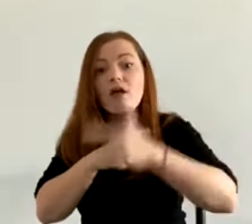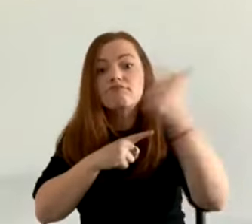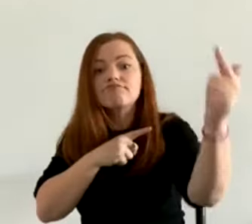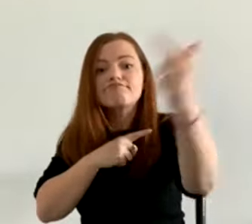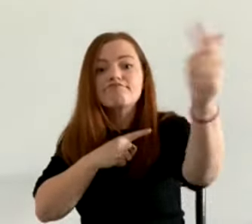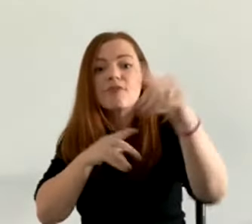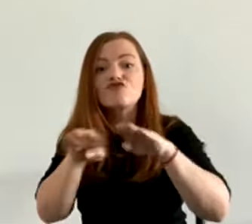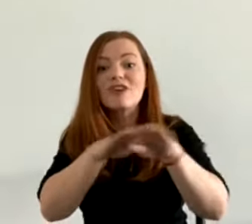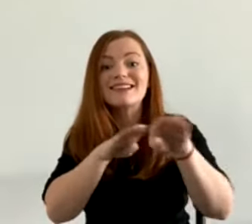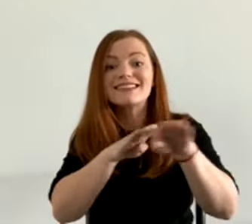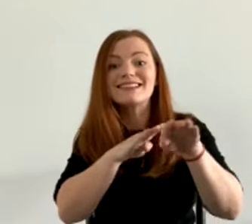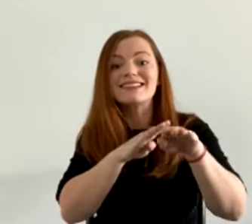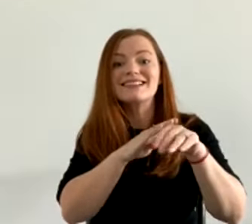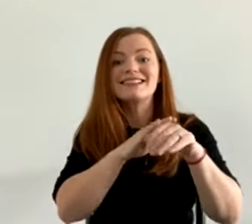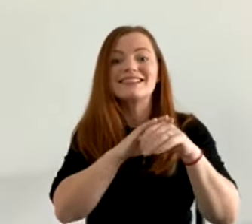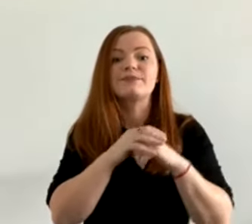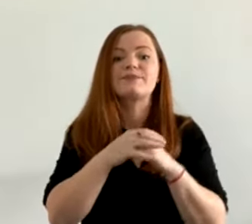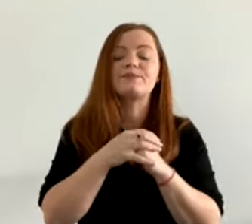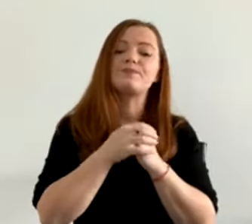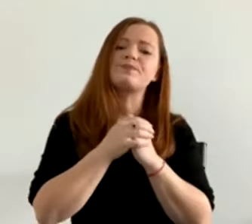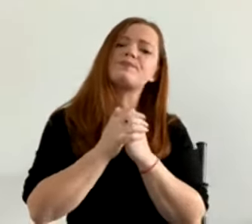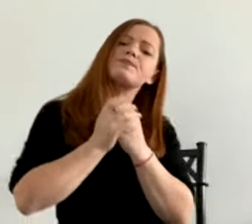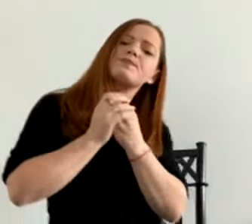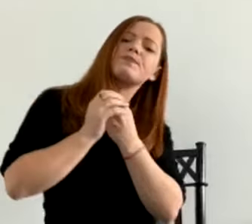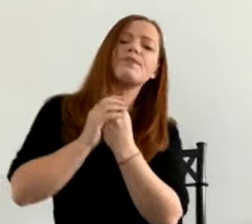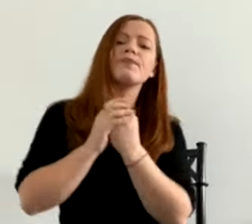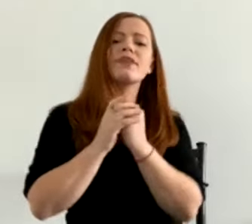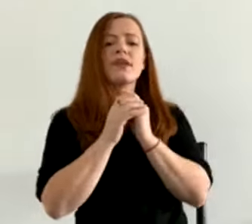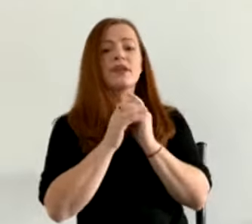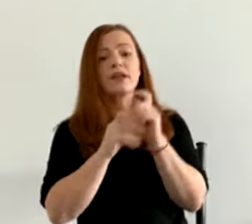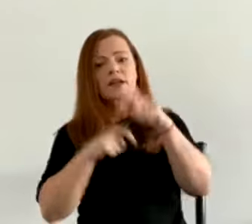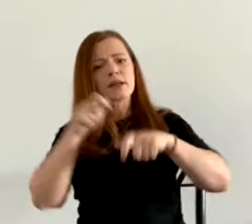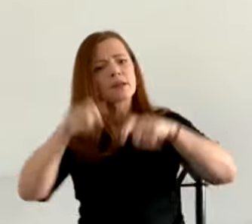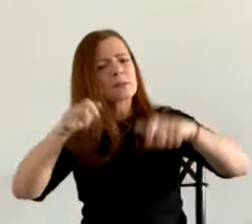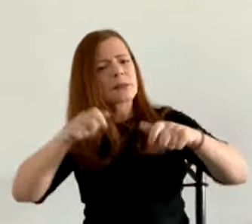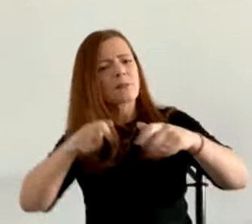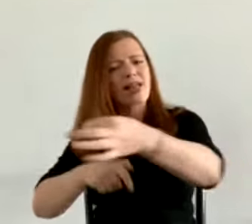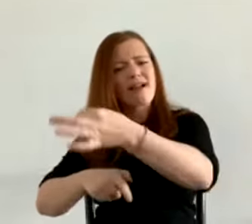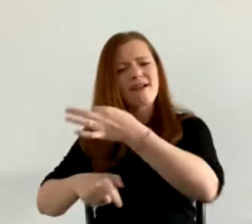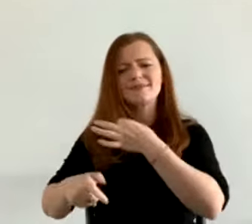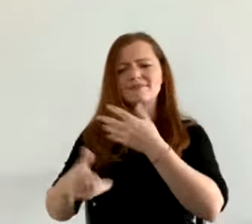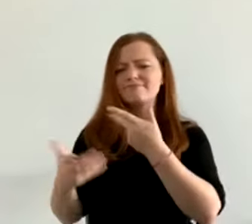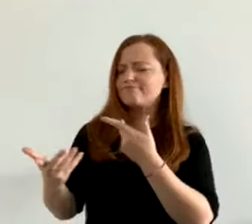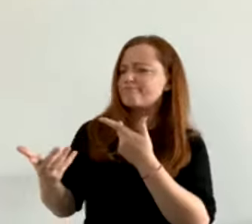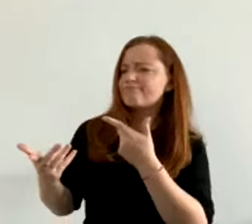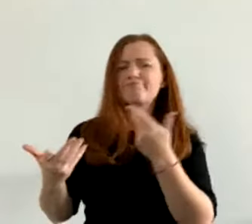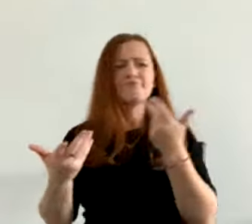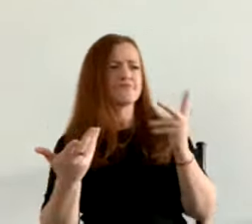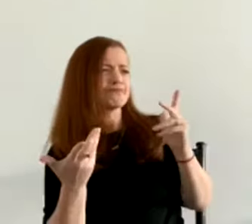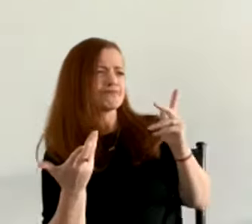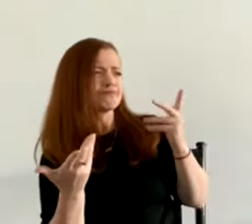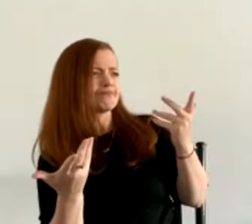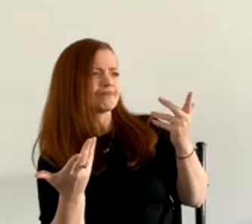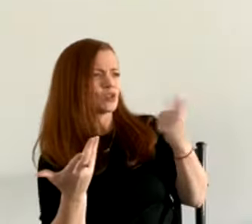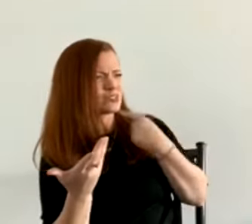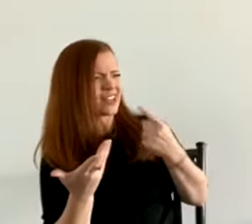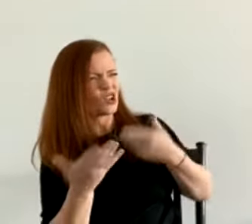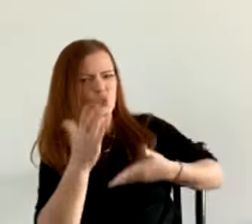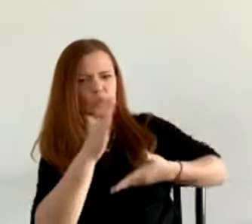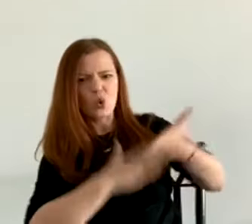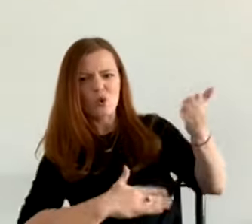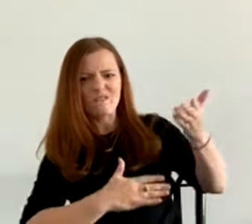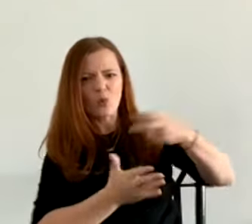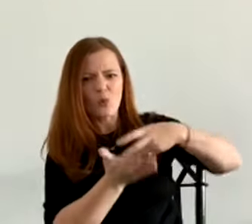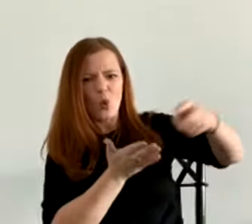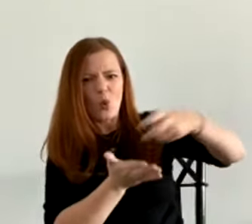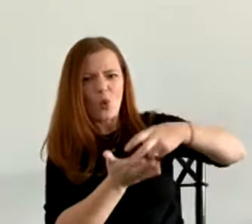races. And people have asked me before, you know, what do you say when you go out for a wander? And I still say I go for a walk. I still